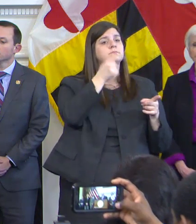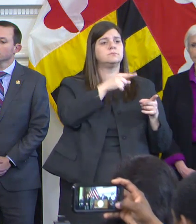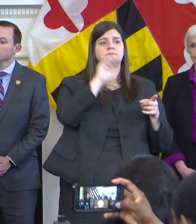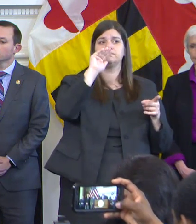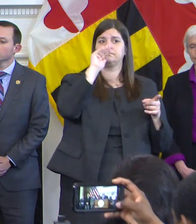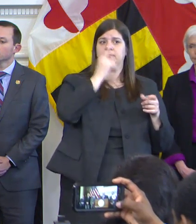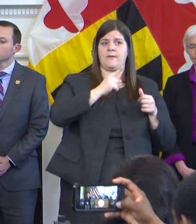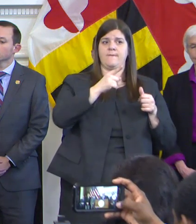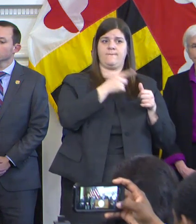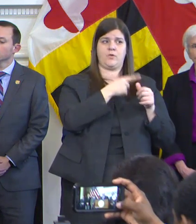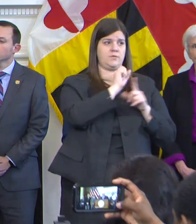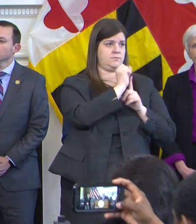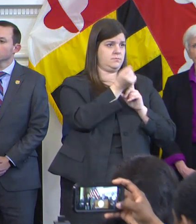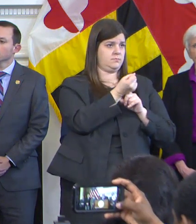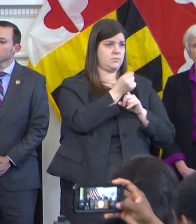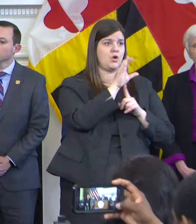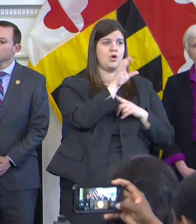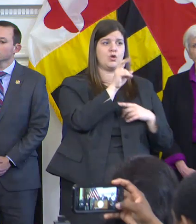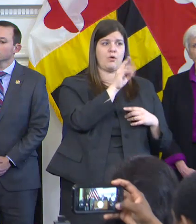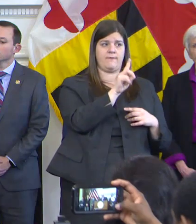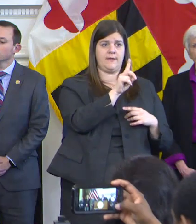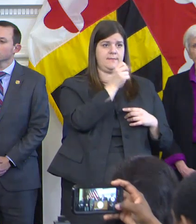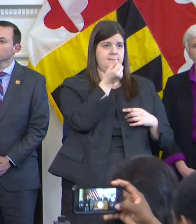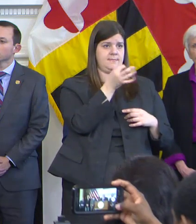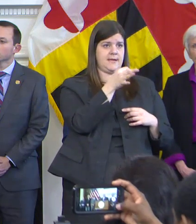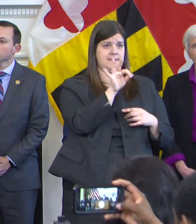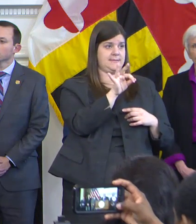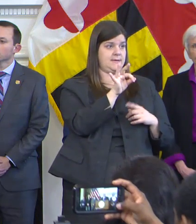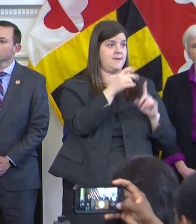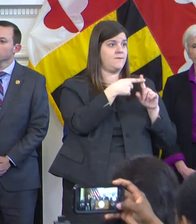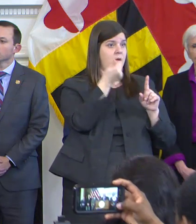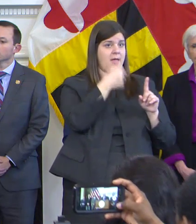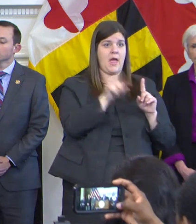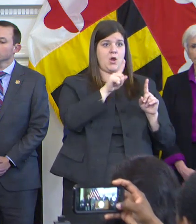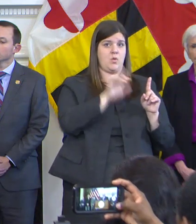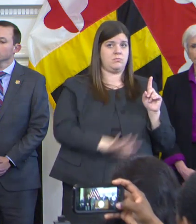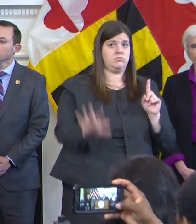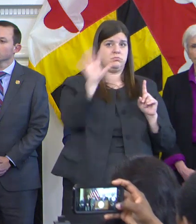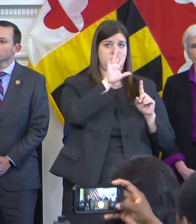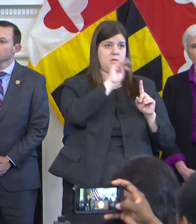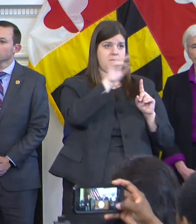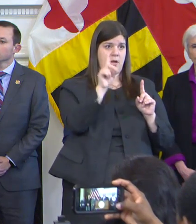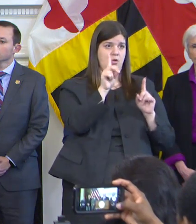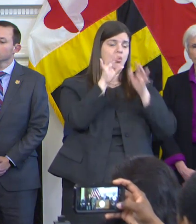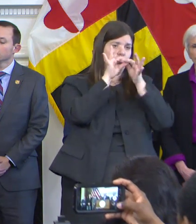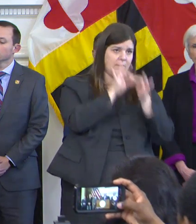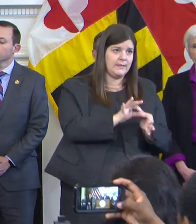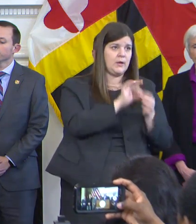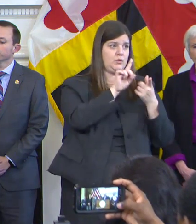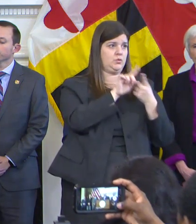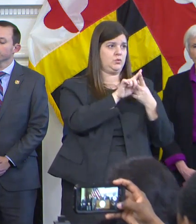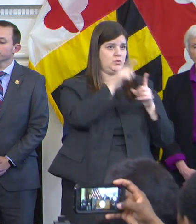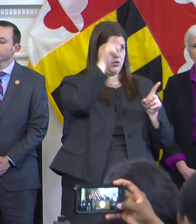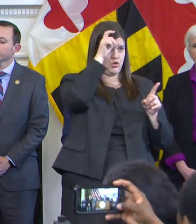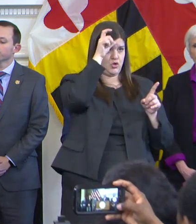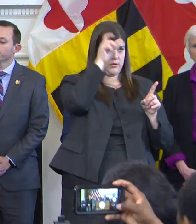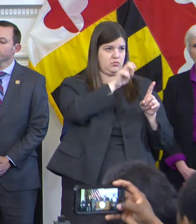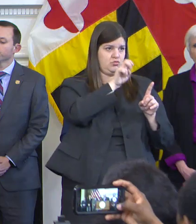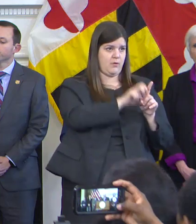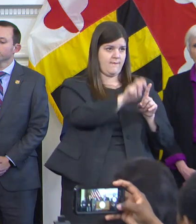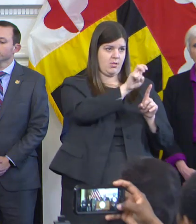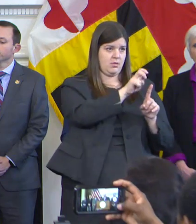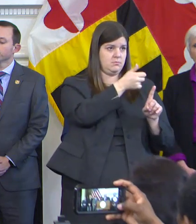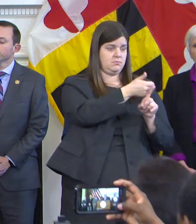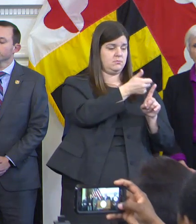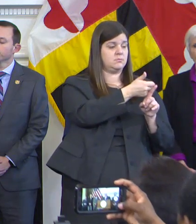of COVID-19 anywhere in the world to be associated with travel to Turkey. Second case is a man